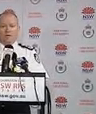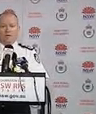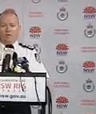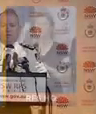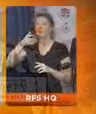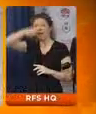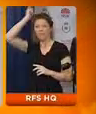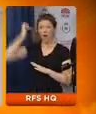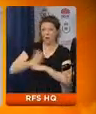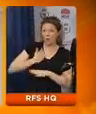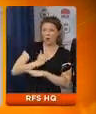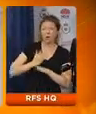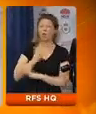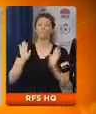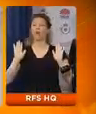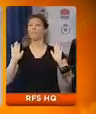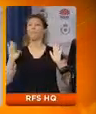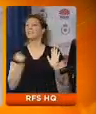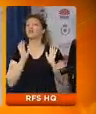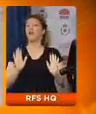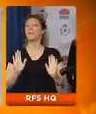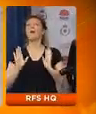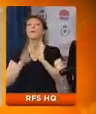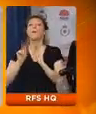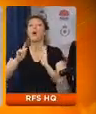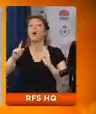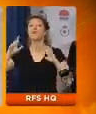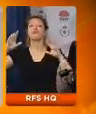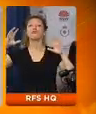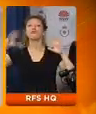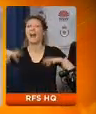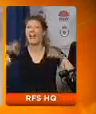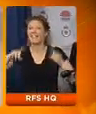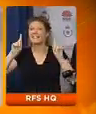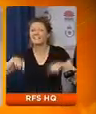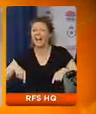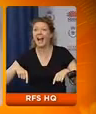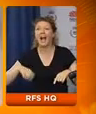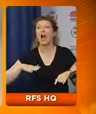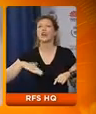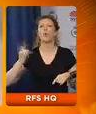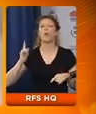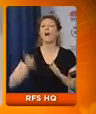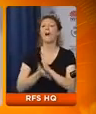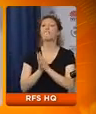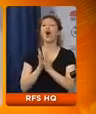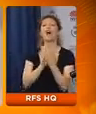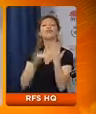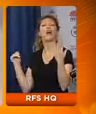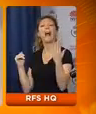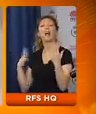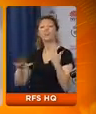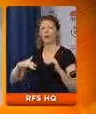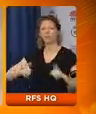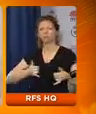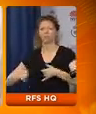also what we didn't want with some of the drizzle was to have fire trucks starting to get bogged or starting to slide